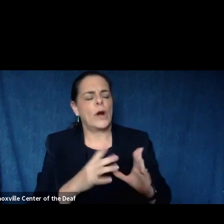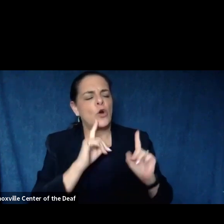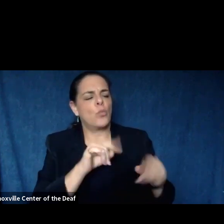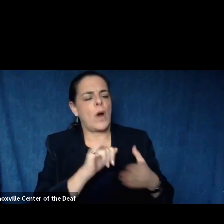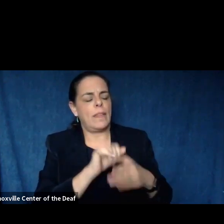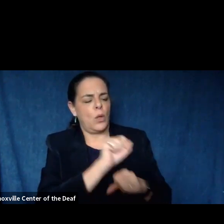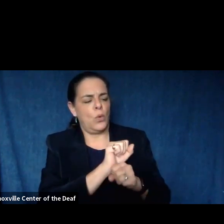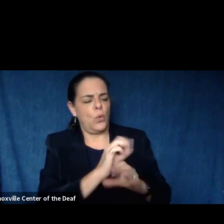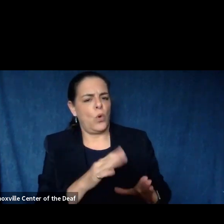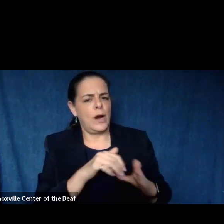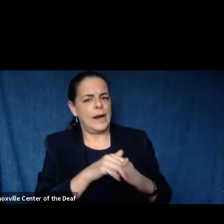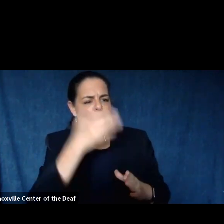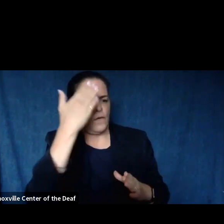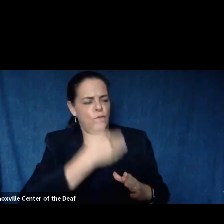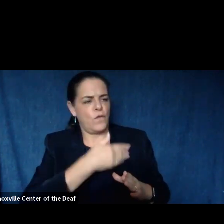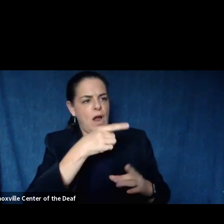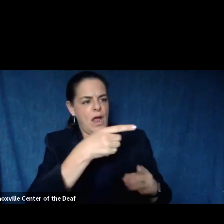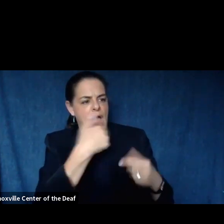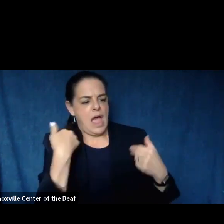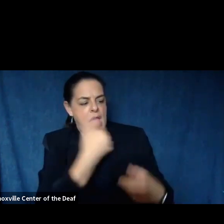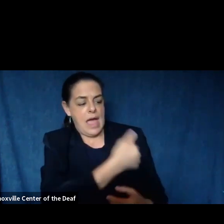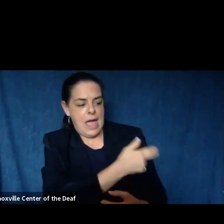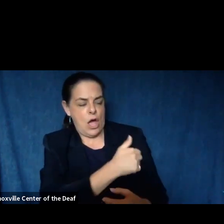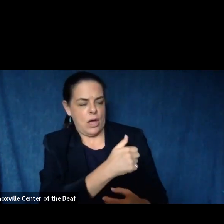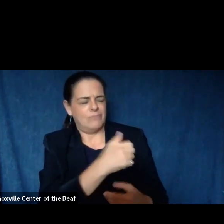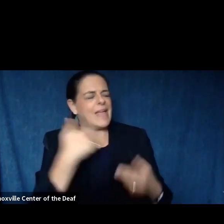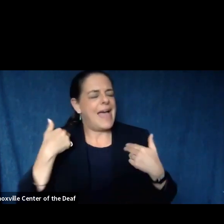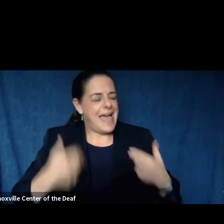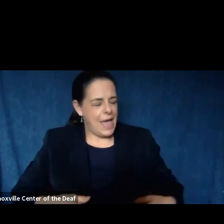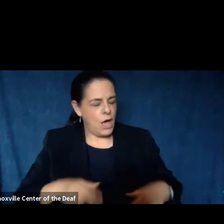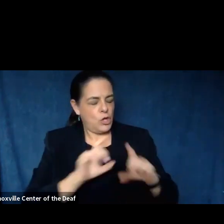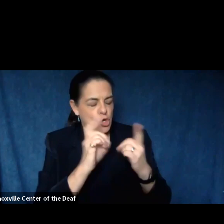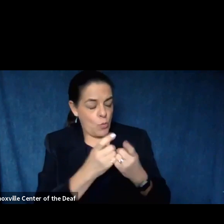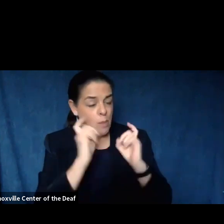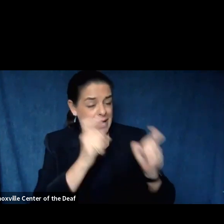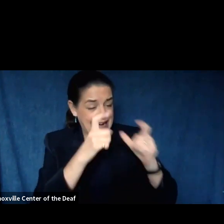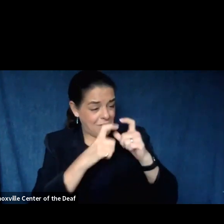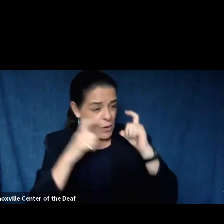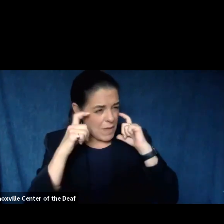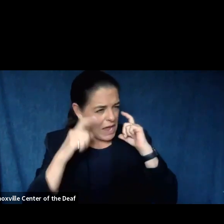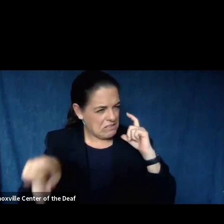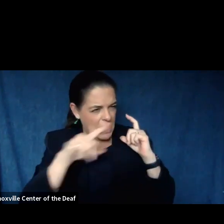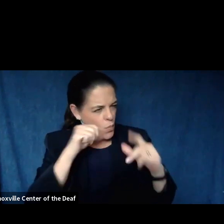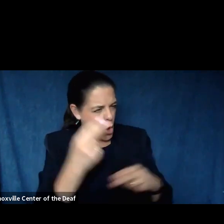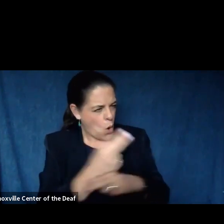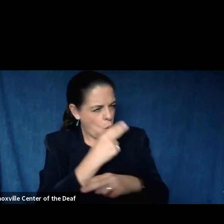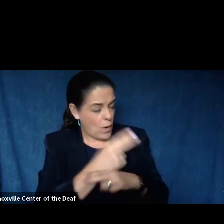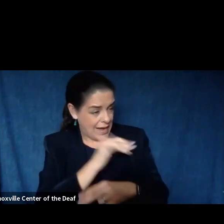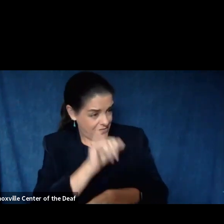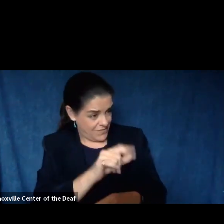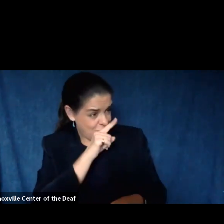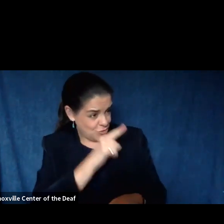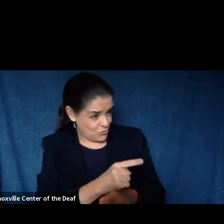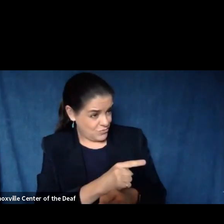workers in the front of the health department giving out masks were not wearing them. Is this accurate, and why would this be